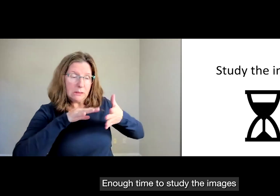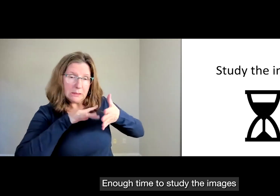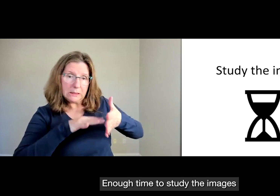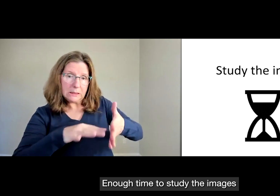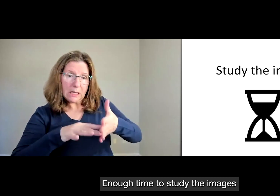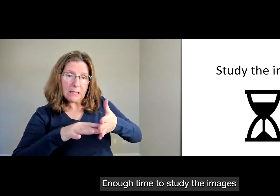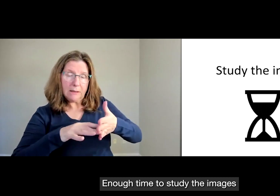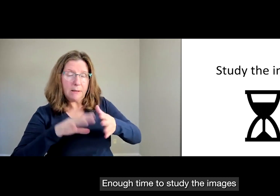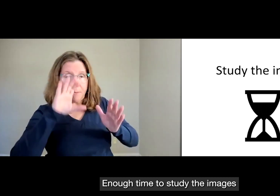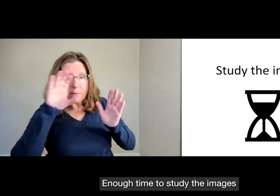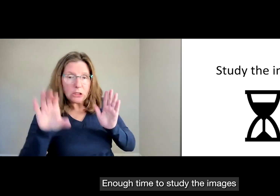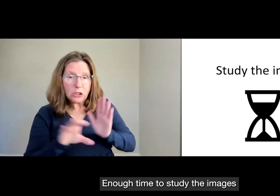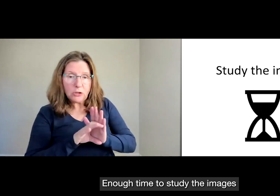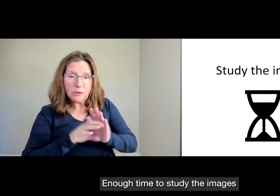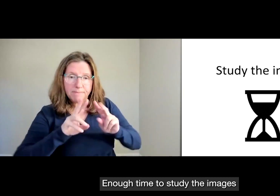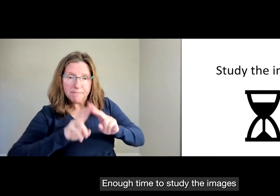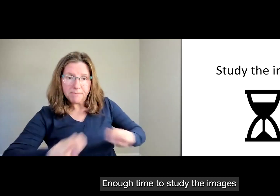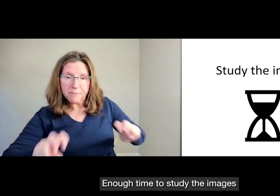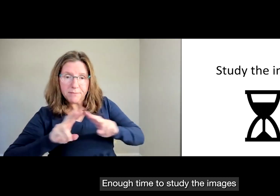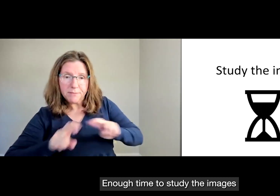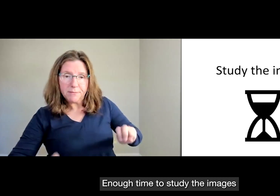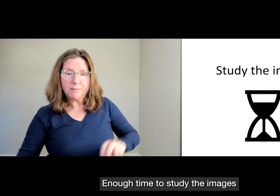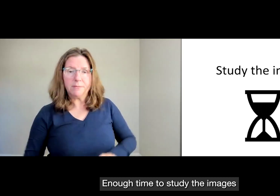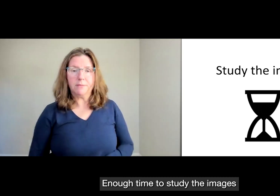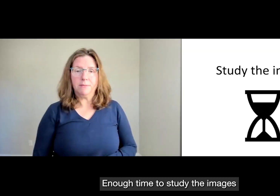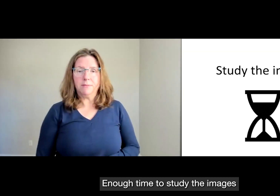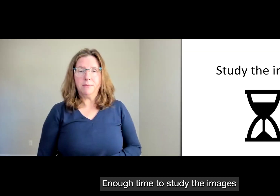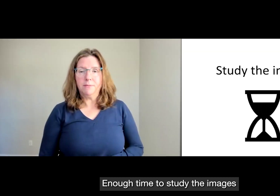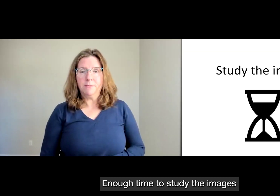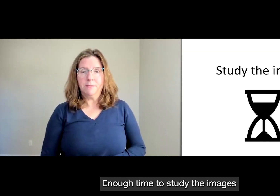Enough time to study the images.